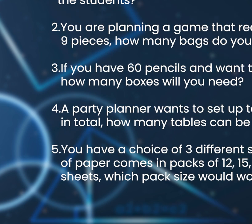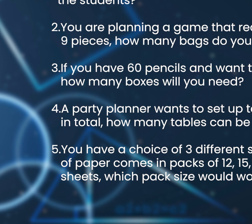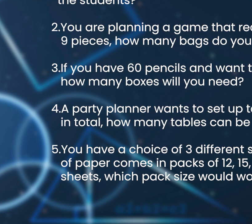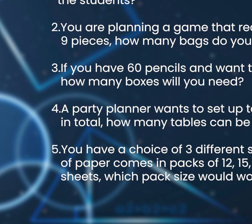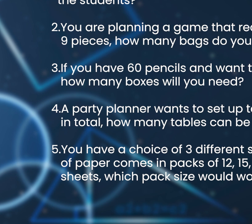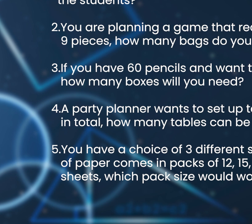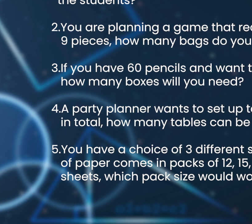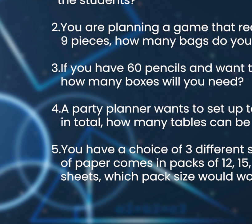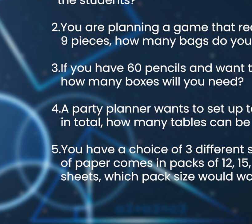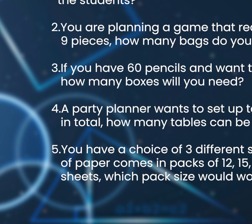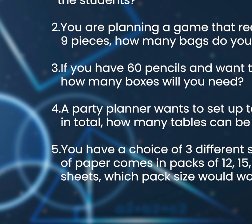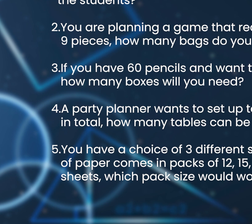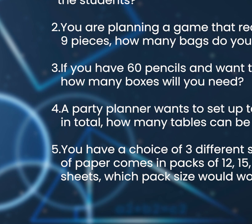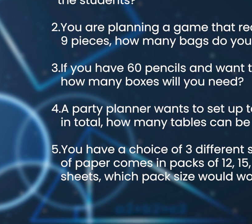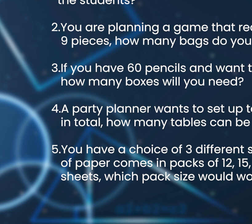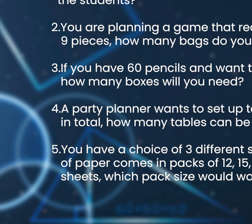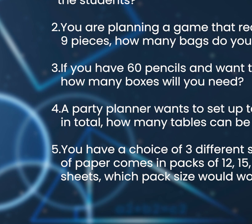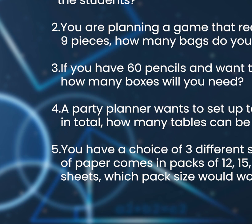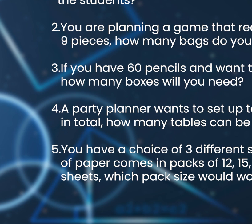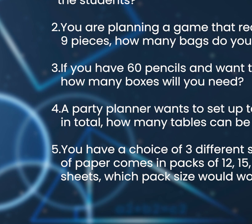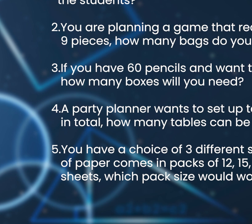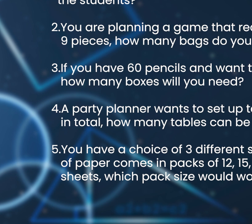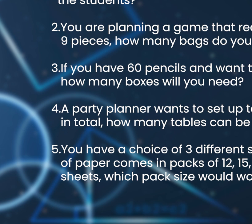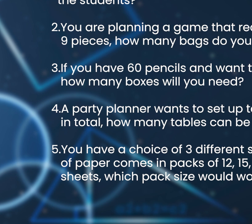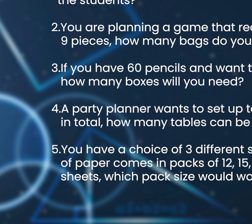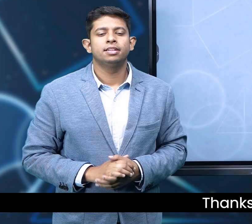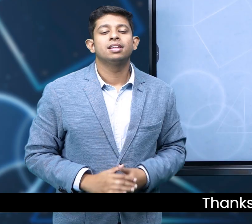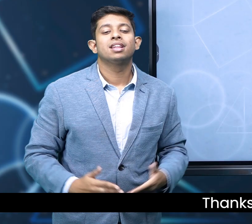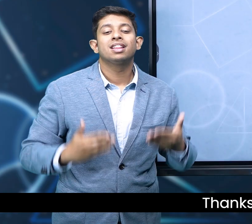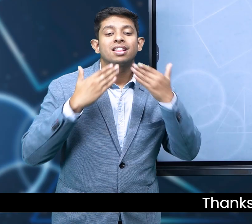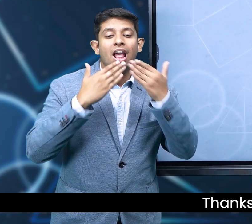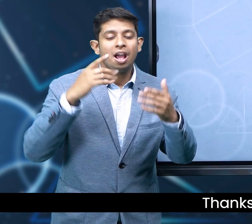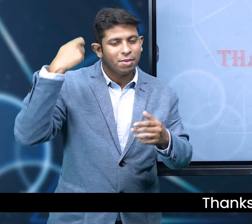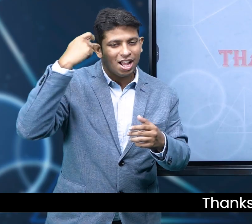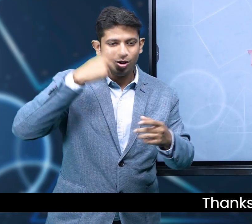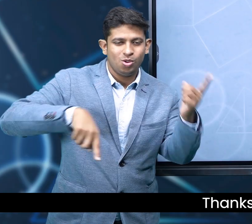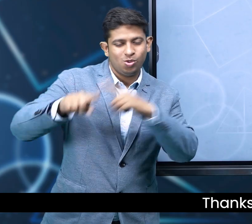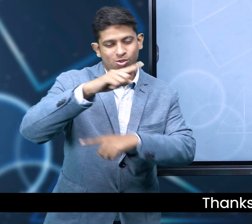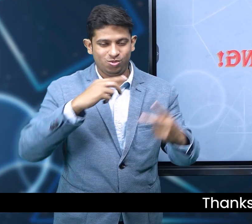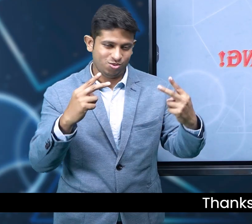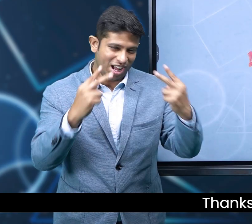Thanks for watching.